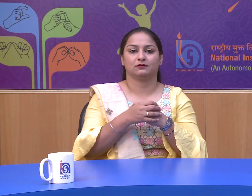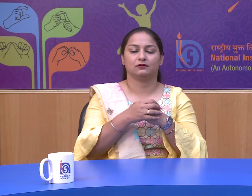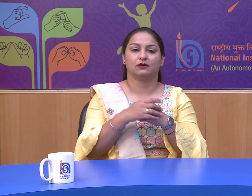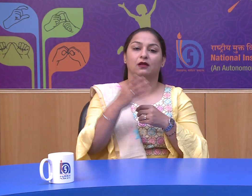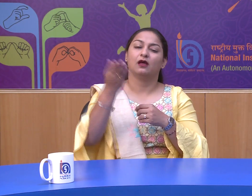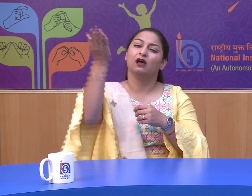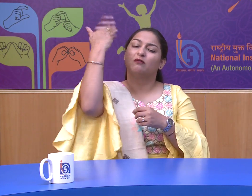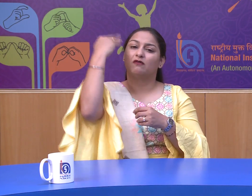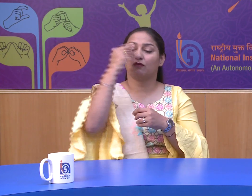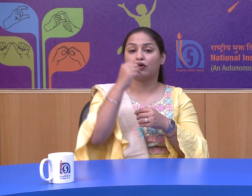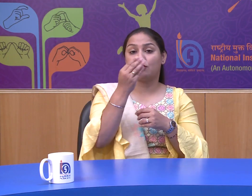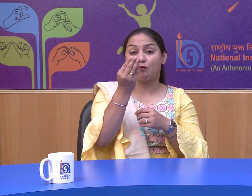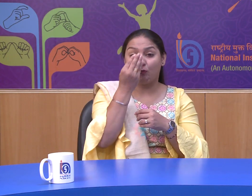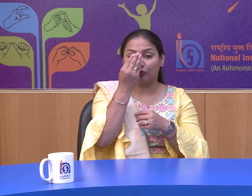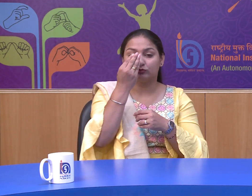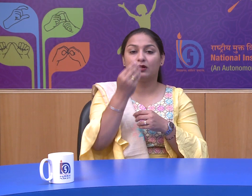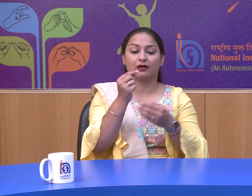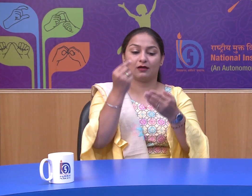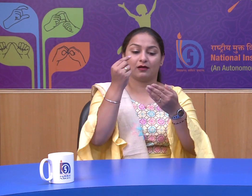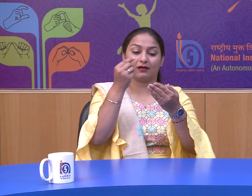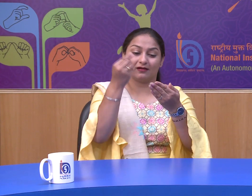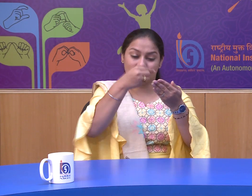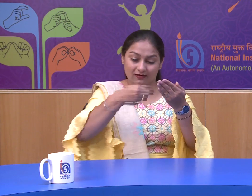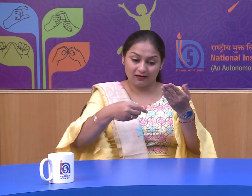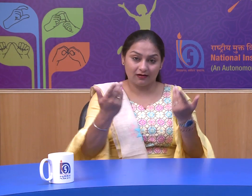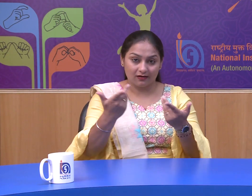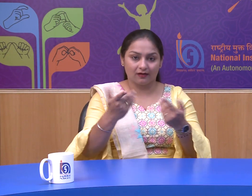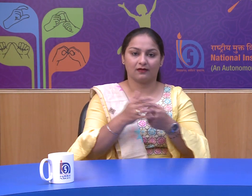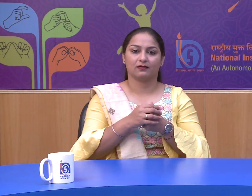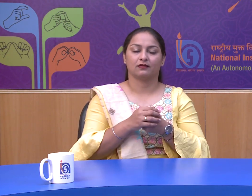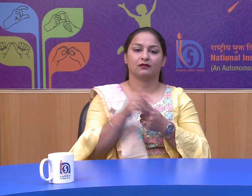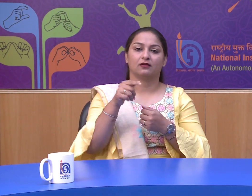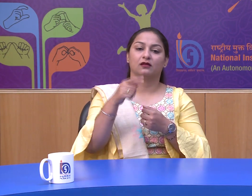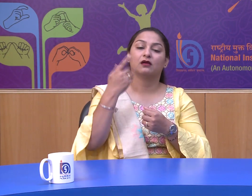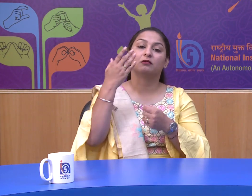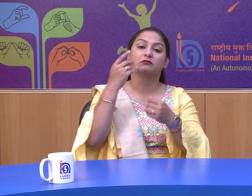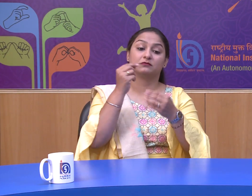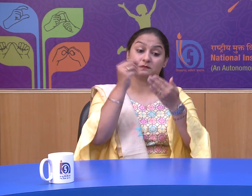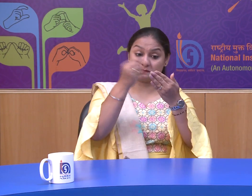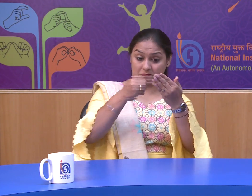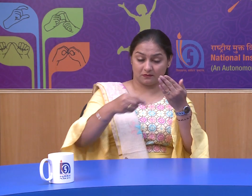Mauryan architecture and also of engineering skills.